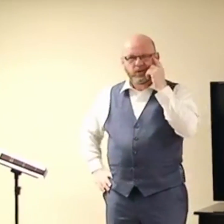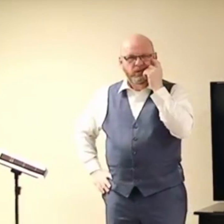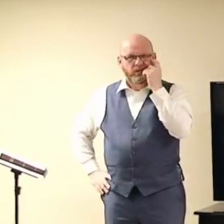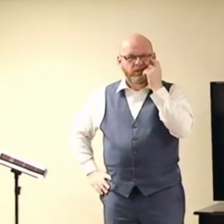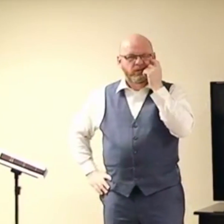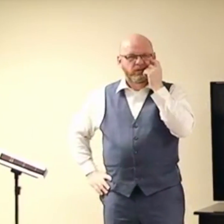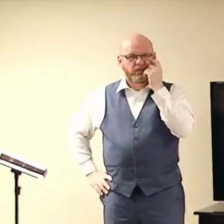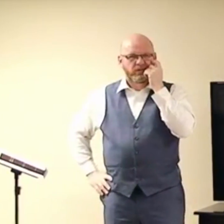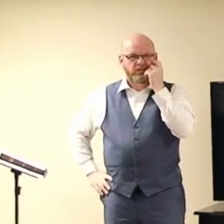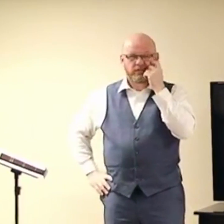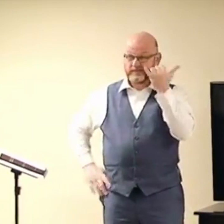creation,